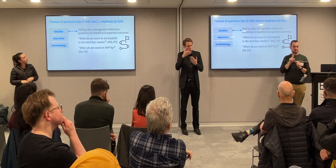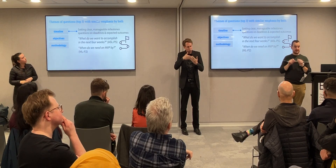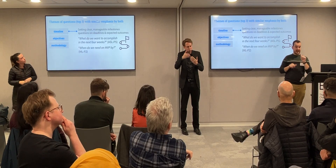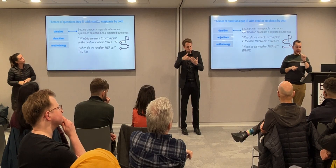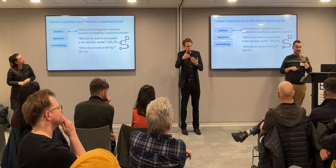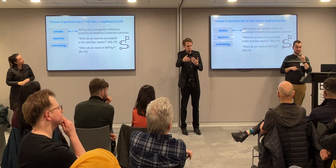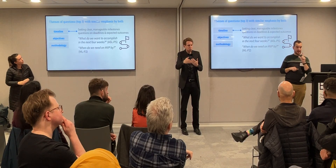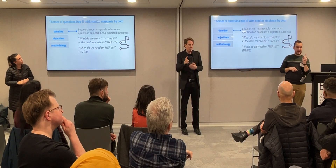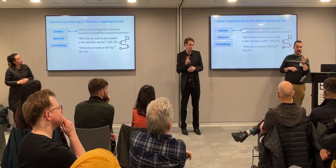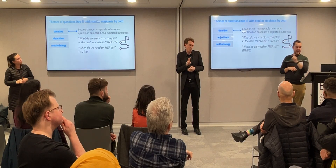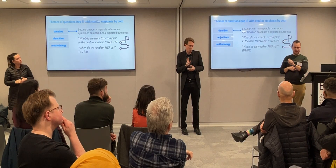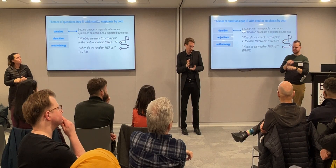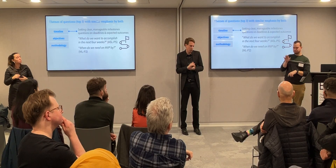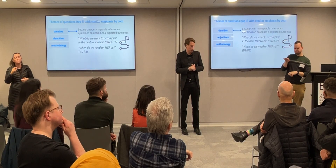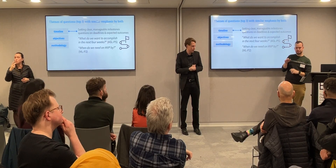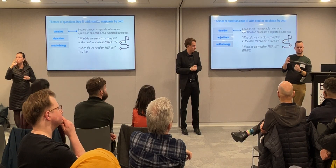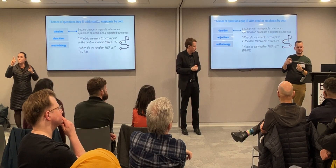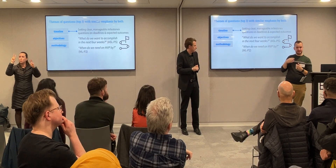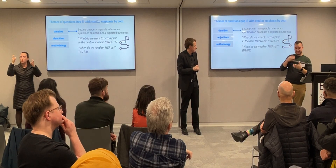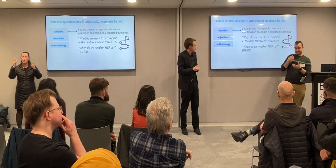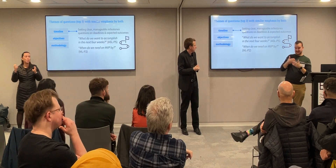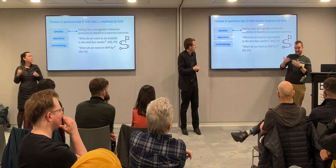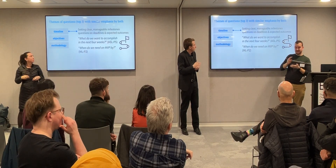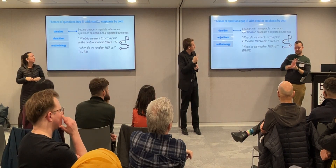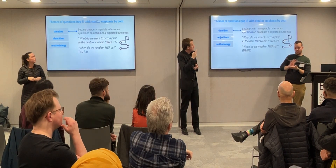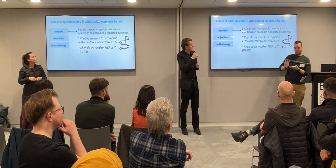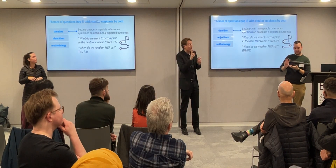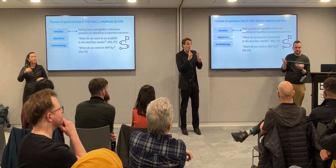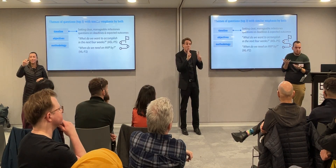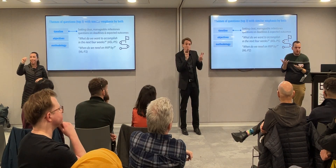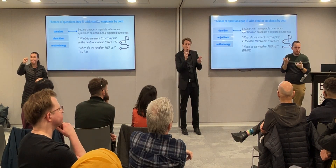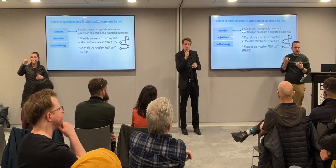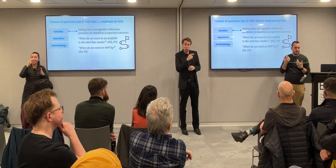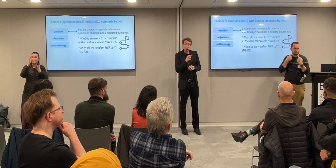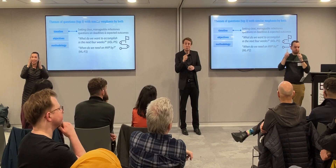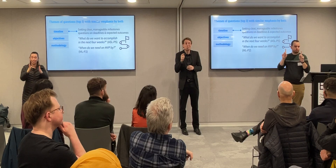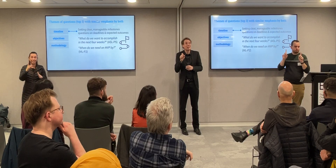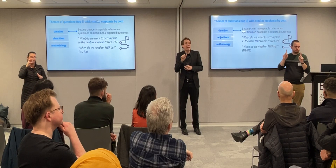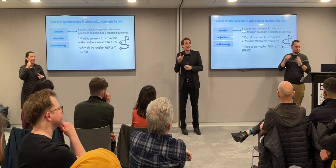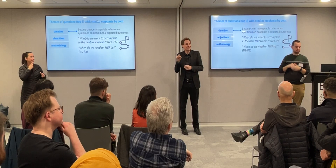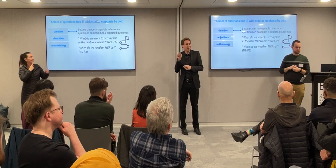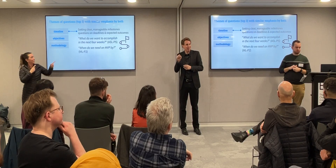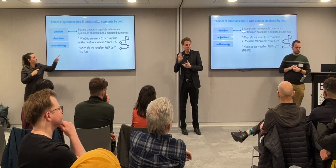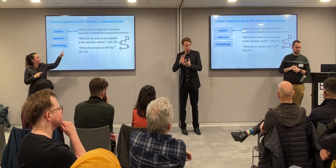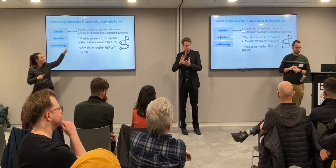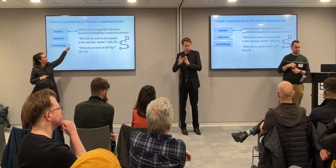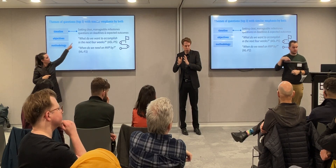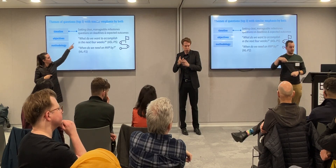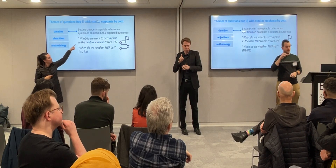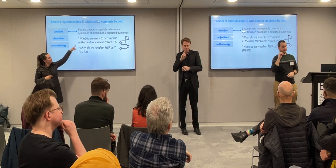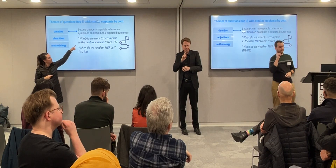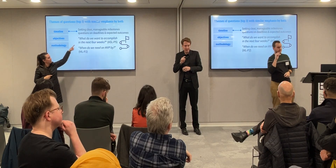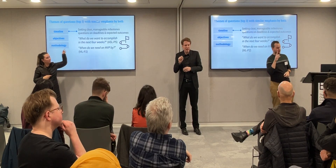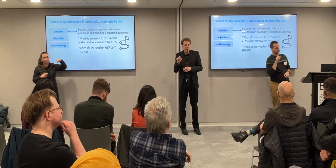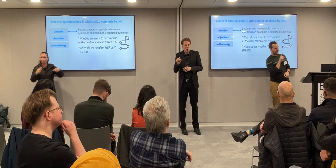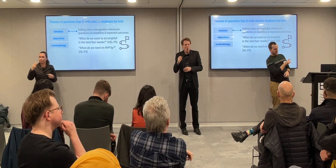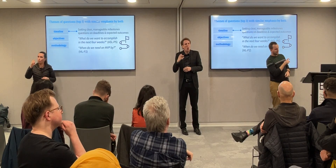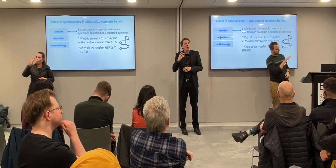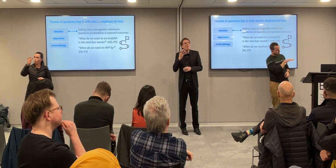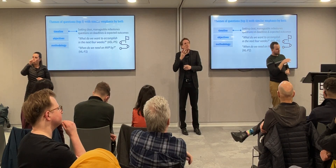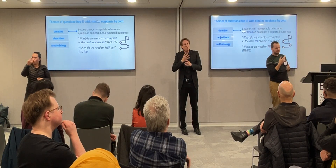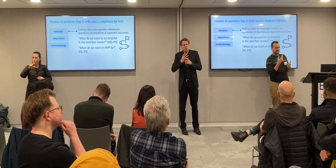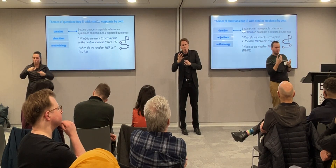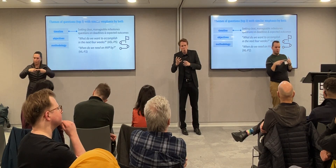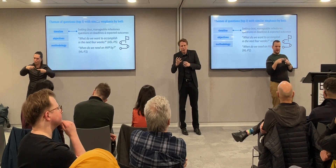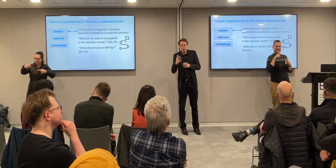I picked a few quotes. This was from one of the ASL signers. They said, "What do we want to accomplish in the next 4 weeks?" And